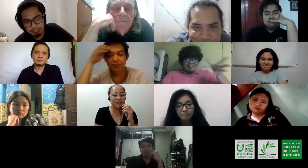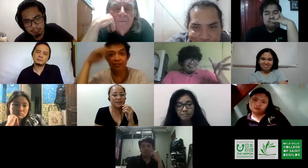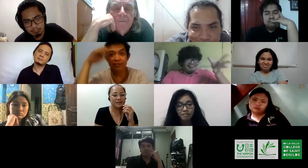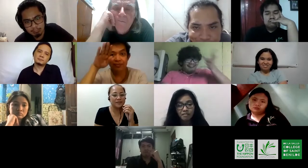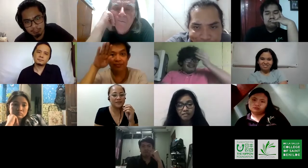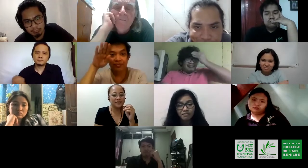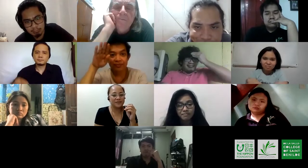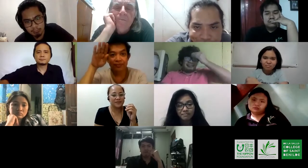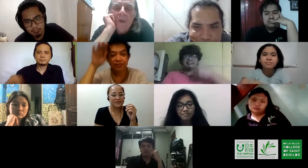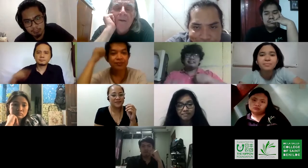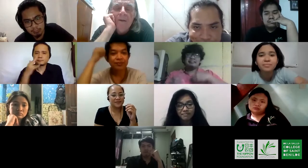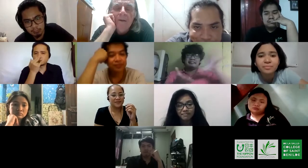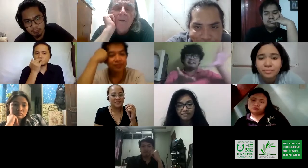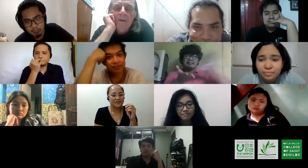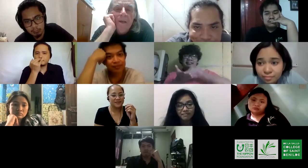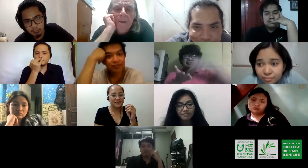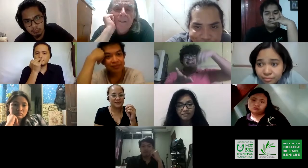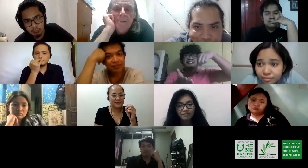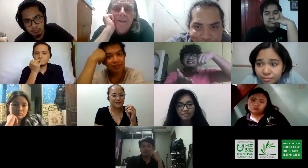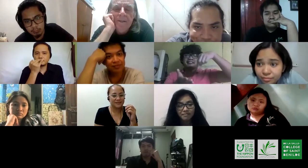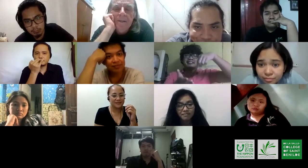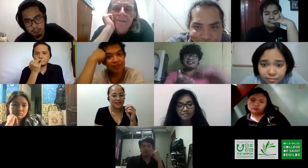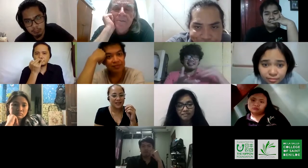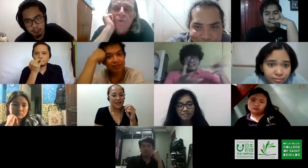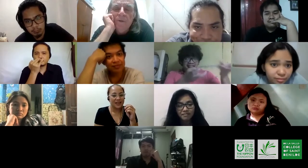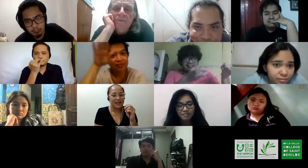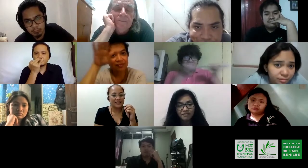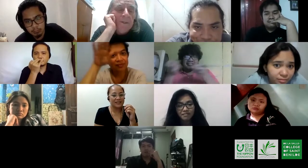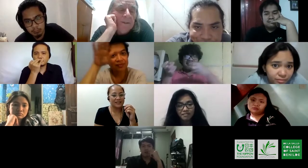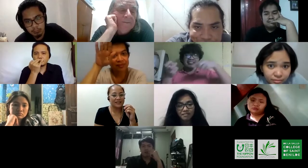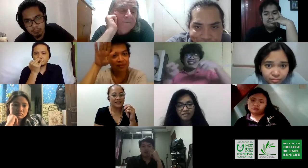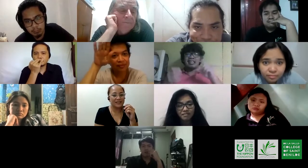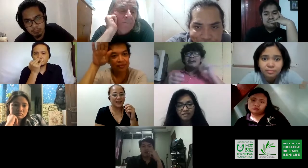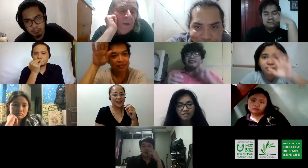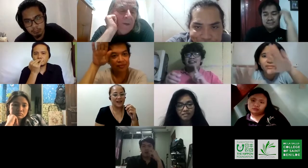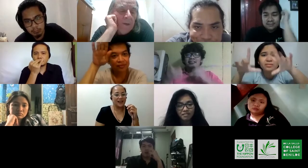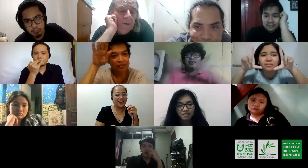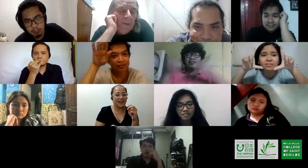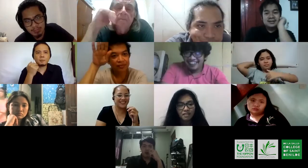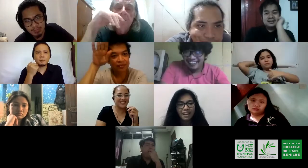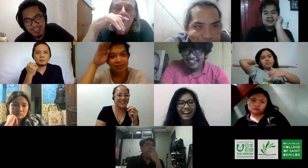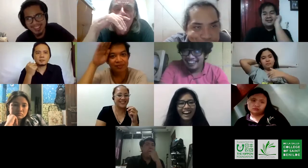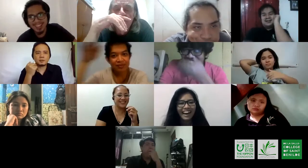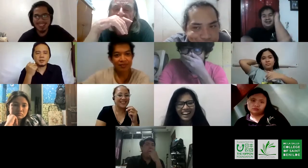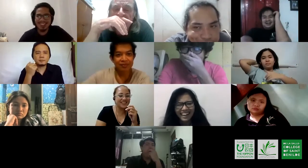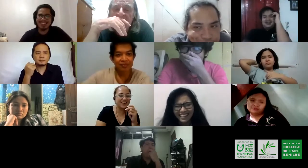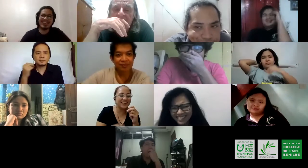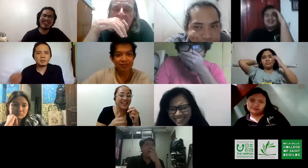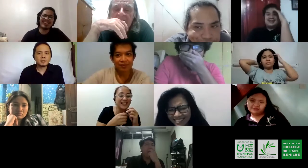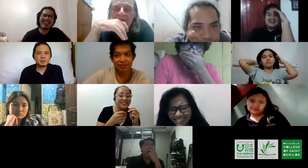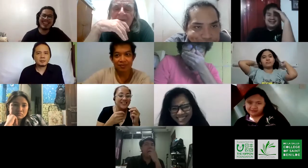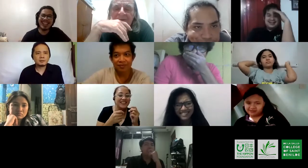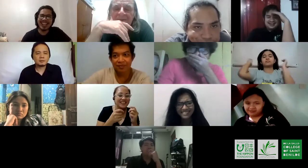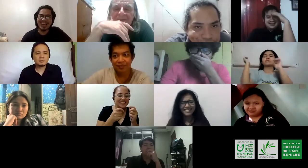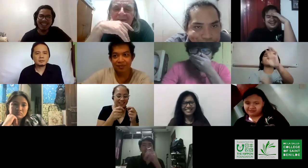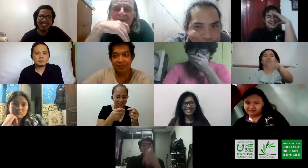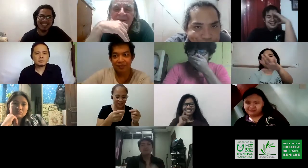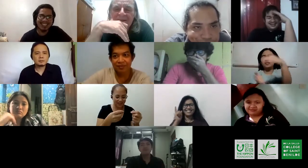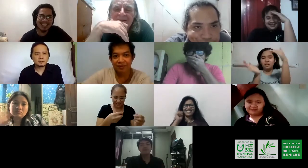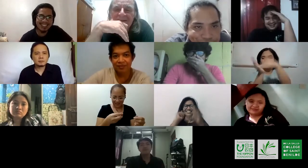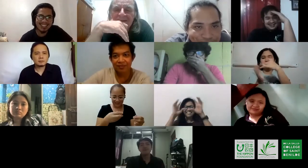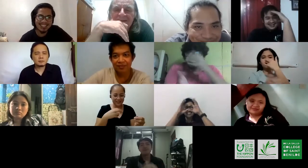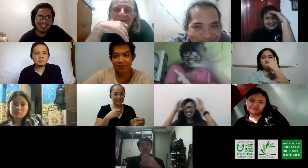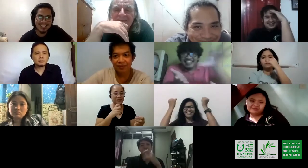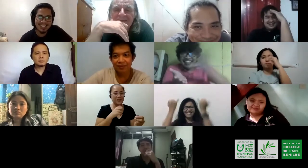Woody. No. So I think it's important. Go ahead. Sorry. Sorry, Nathaniel is raising his hand.